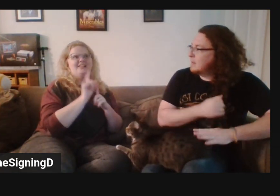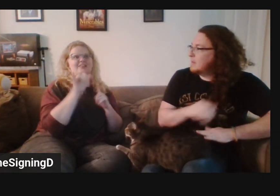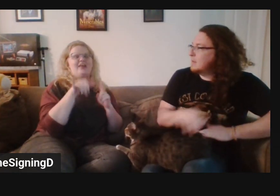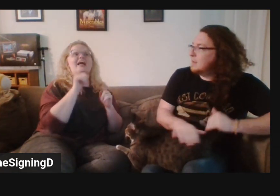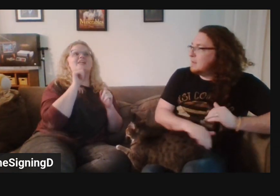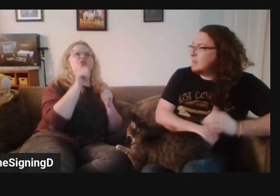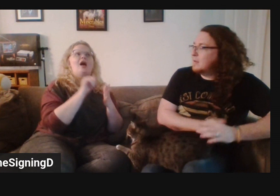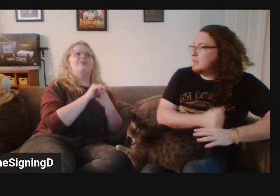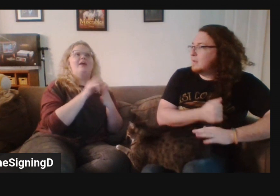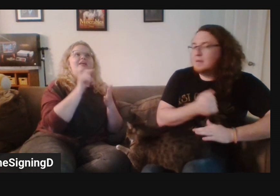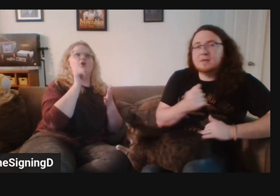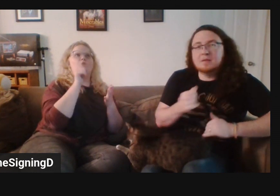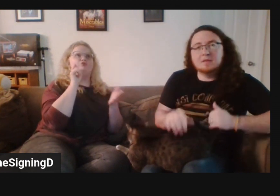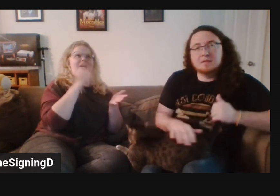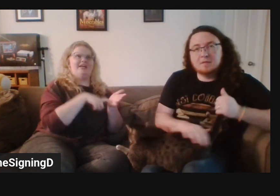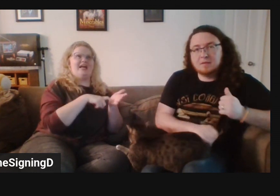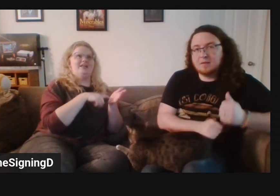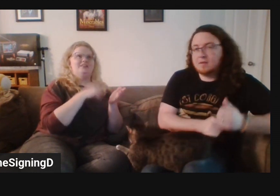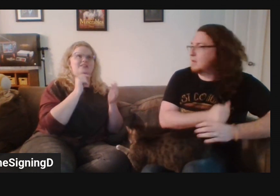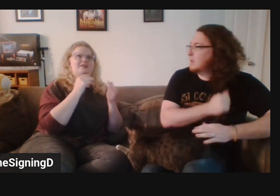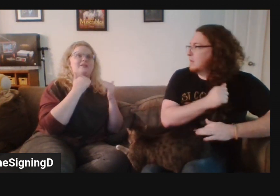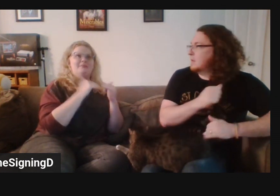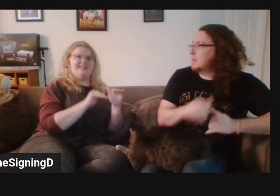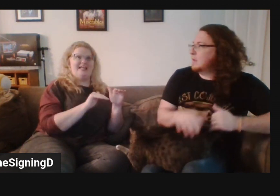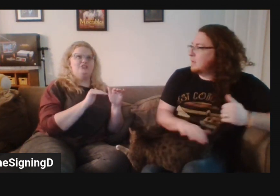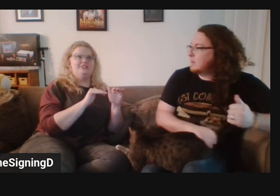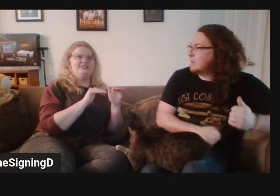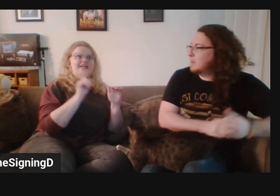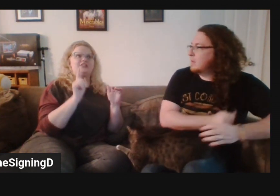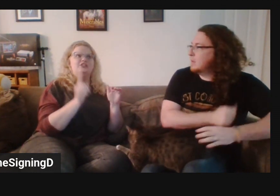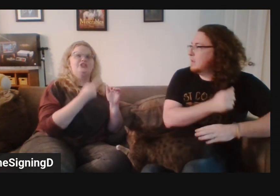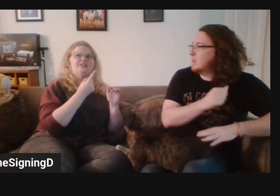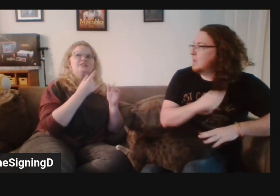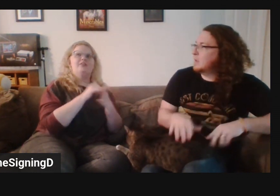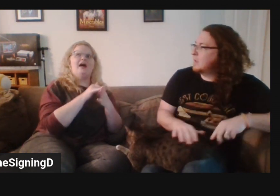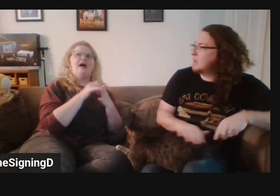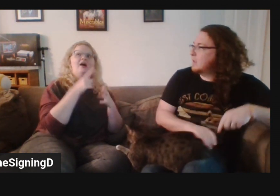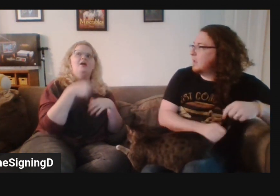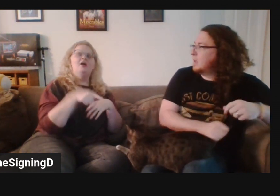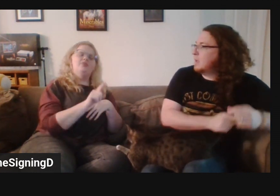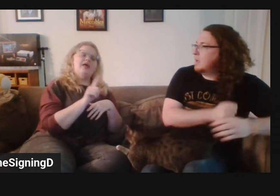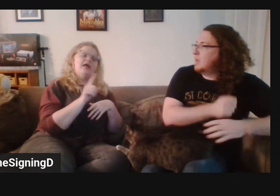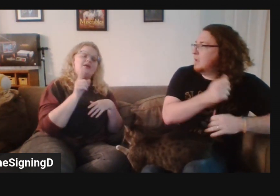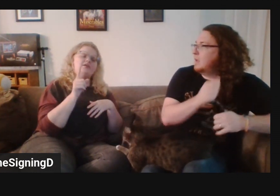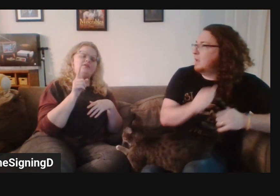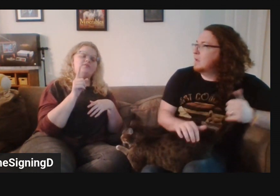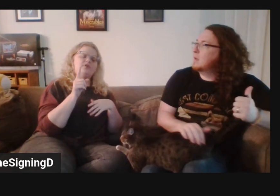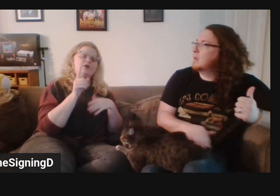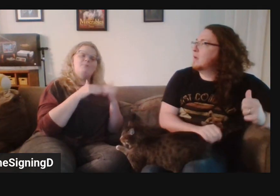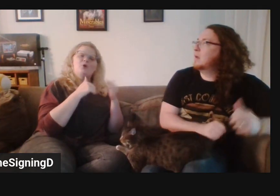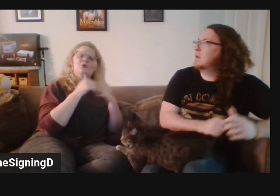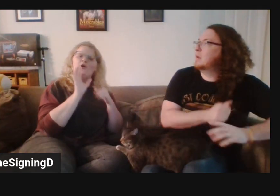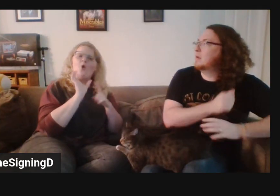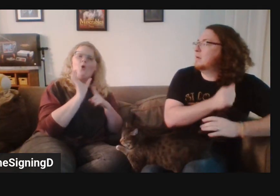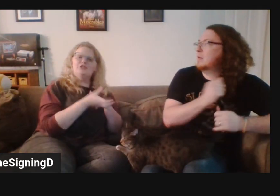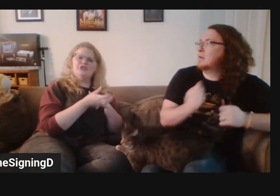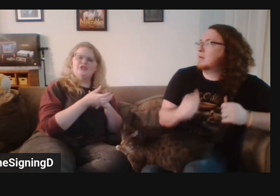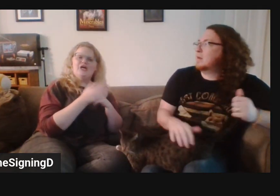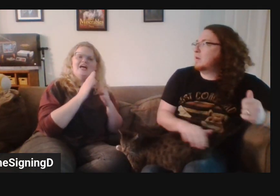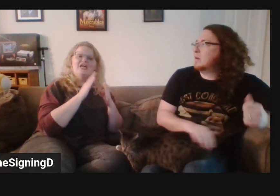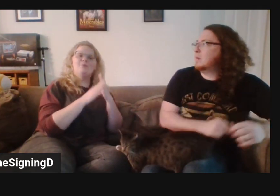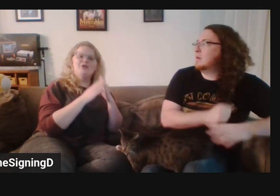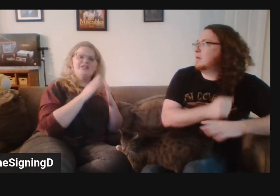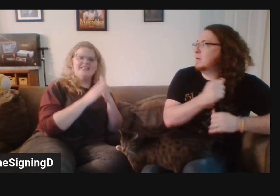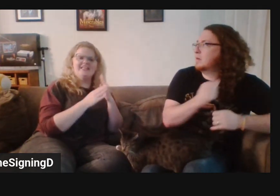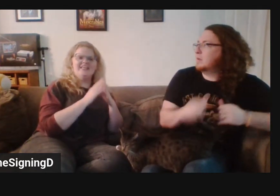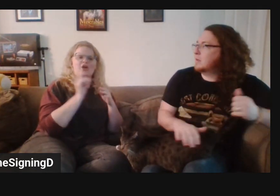sincere at that. It's not that they don't recognize the limitations, it's just that they built a culture,